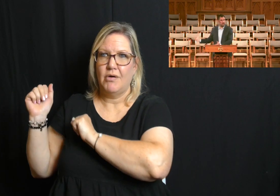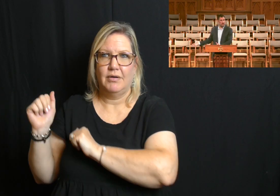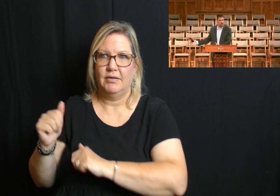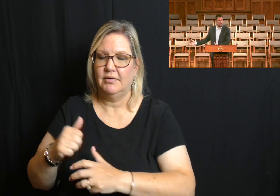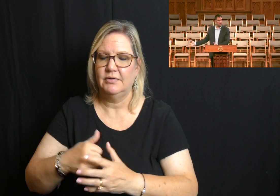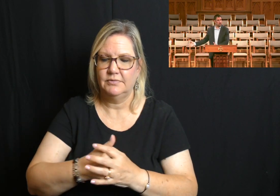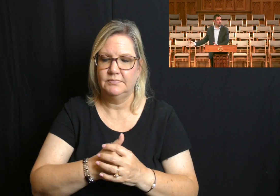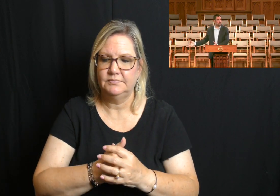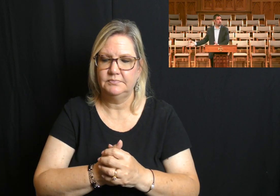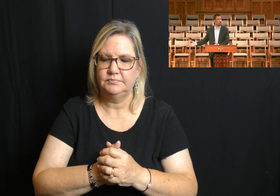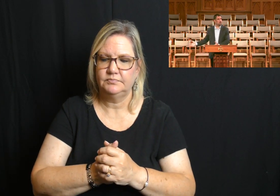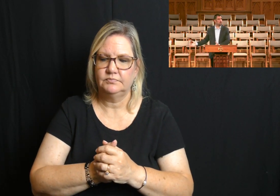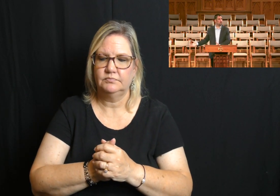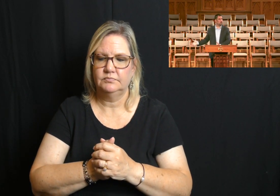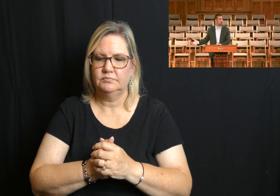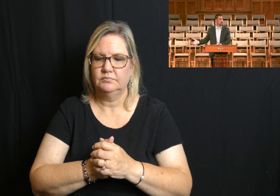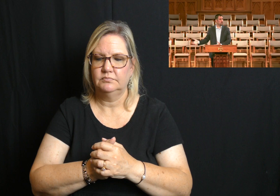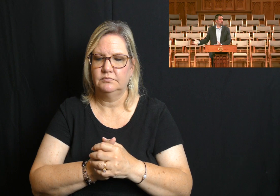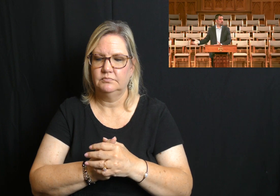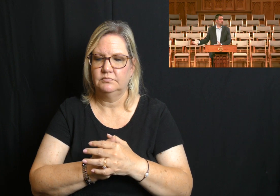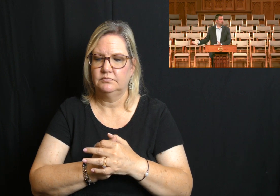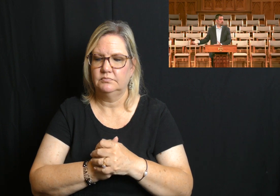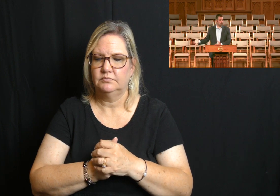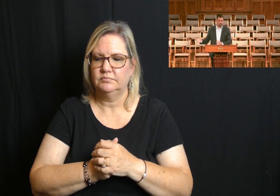of your anxiety.